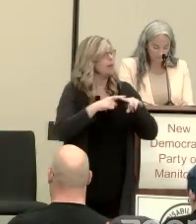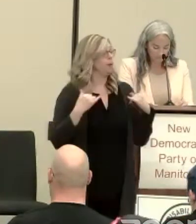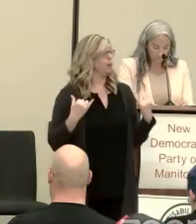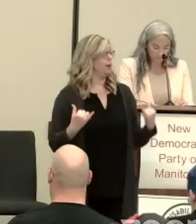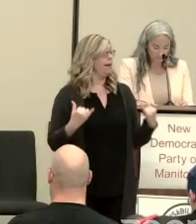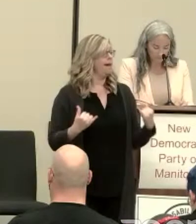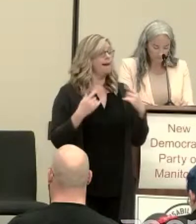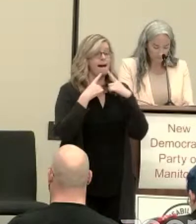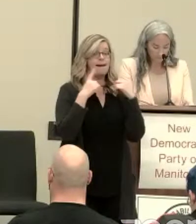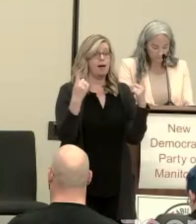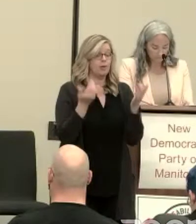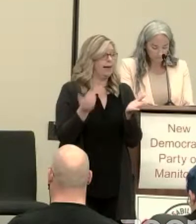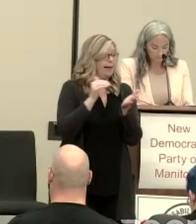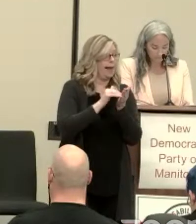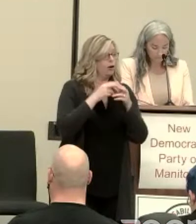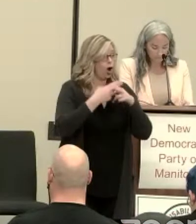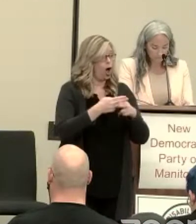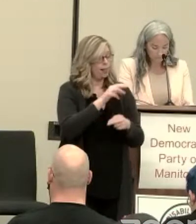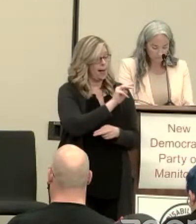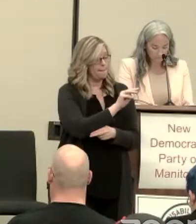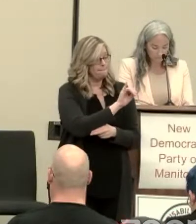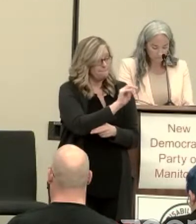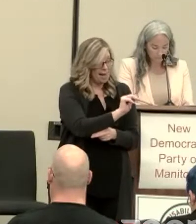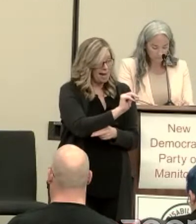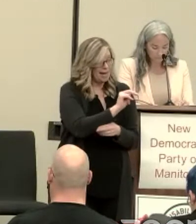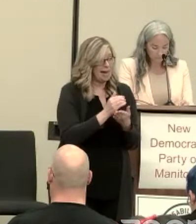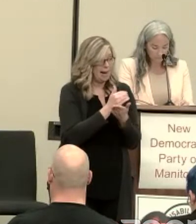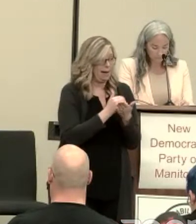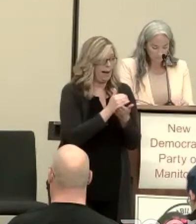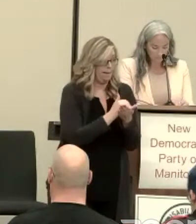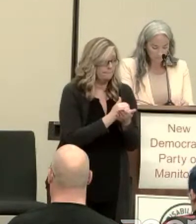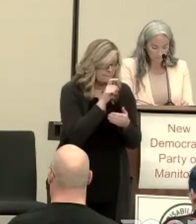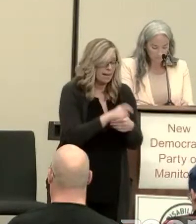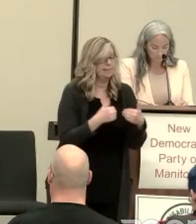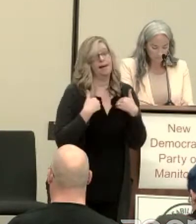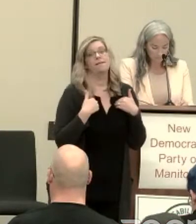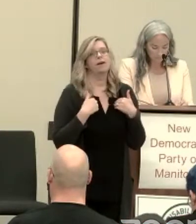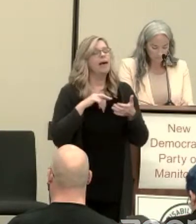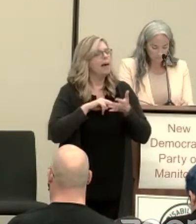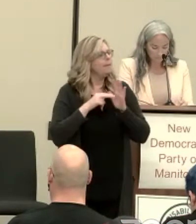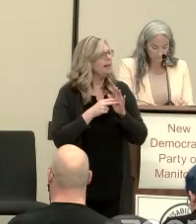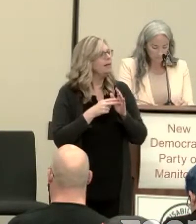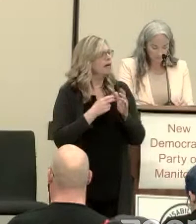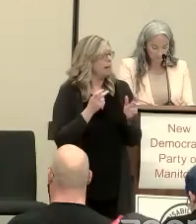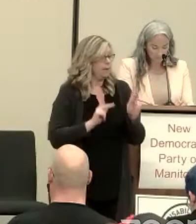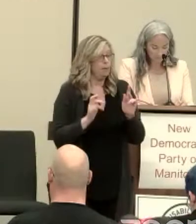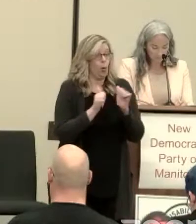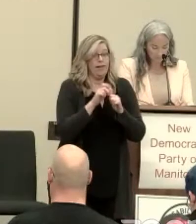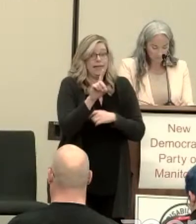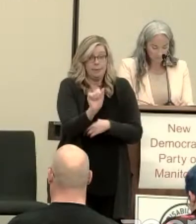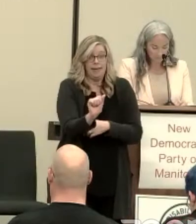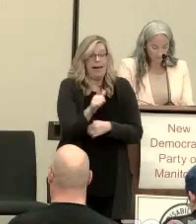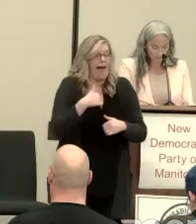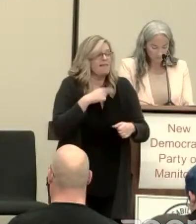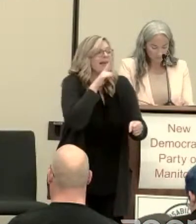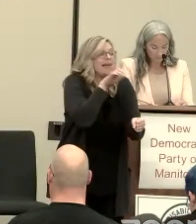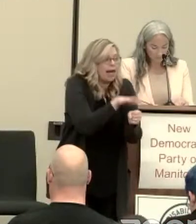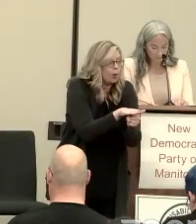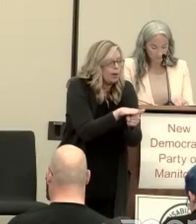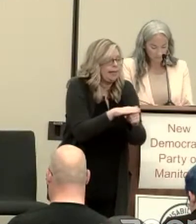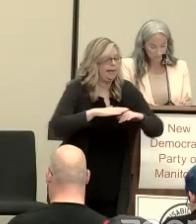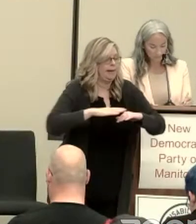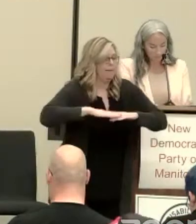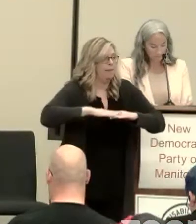our commitment to MINCOME, to making sure that people with a disability in Manitoba have a guaranteed annual income. That's absolutely critical for